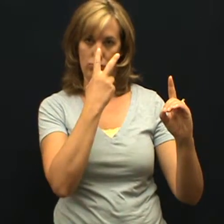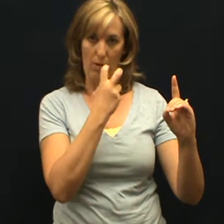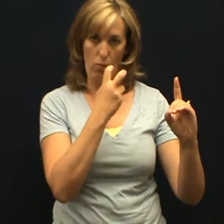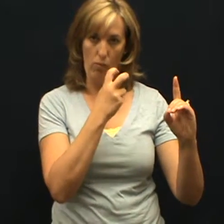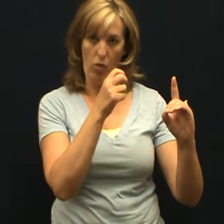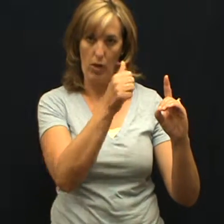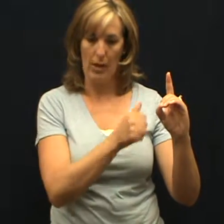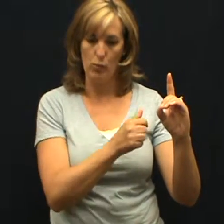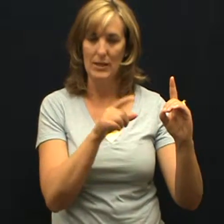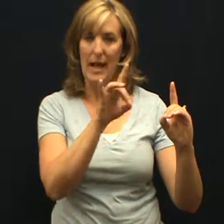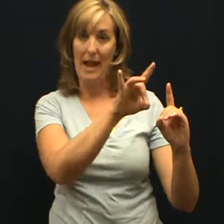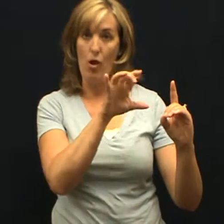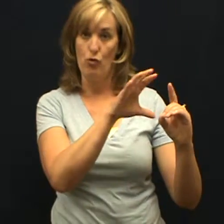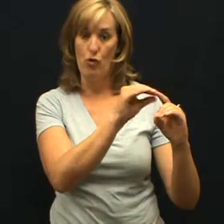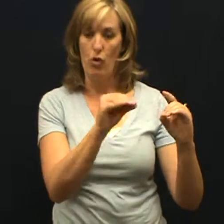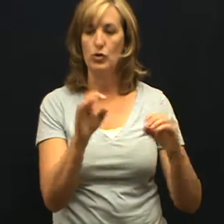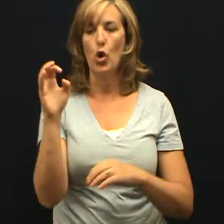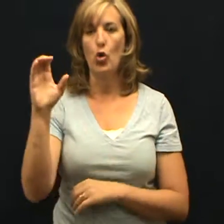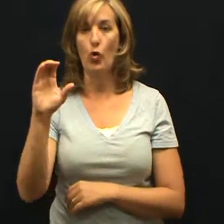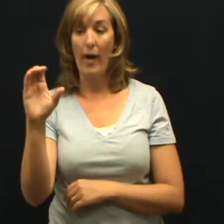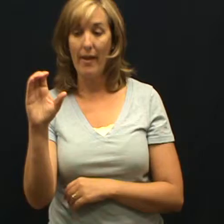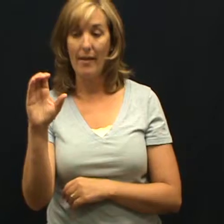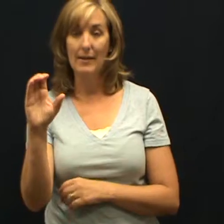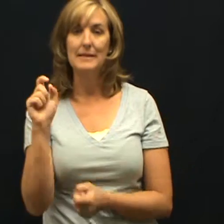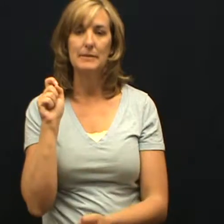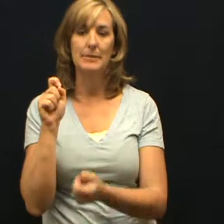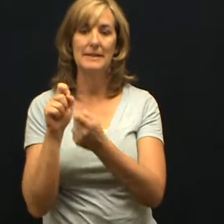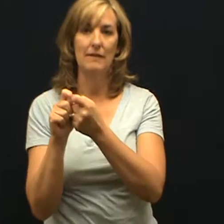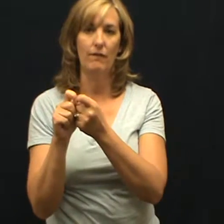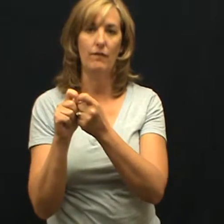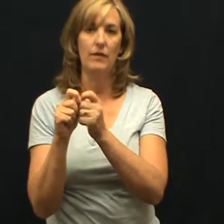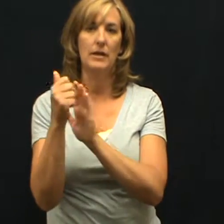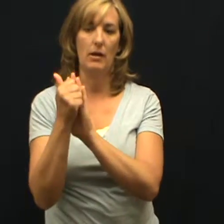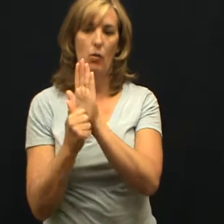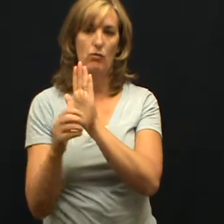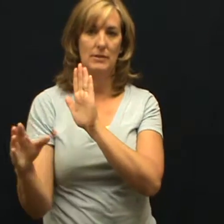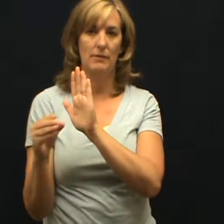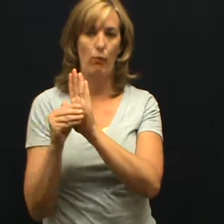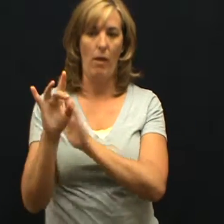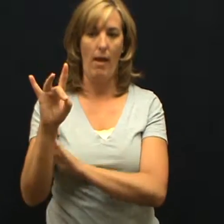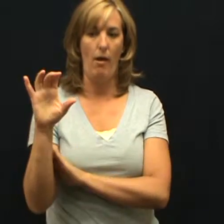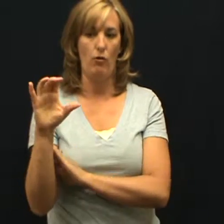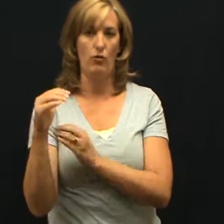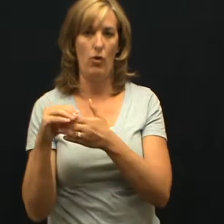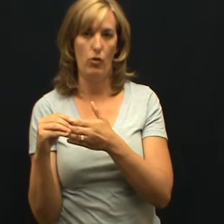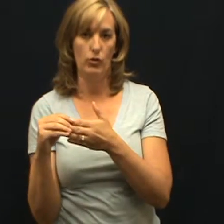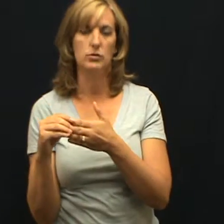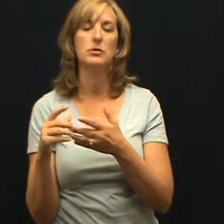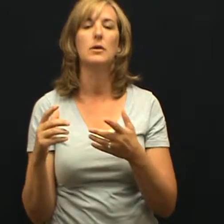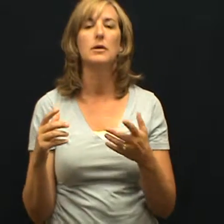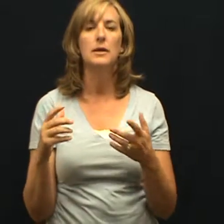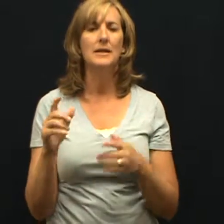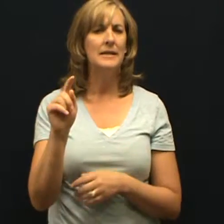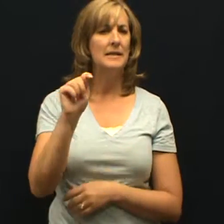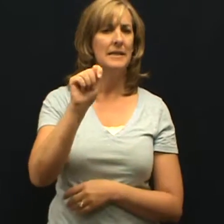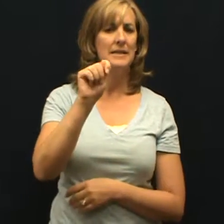we credited that specific account receivable for $800. So that's what's going on there. Now the T accounts show